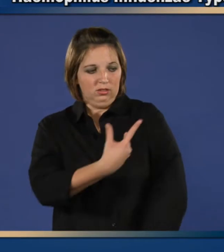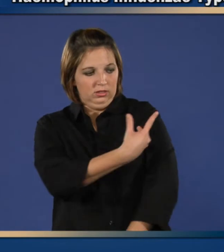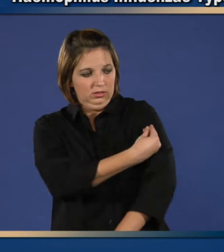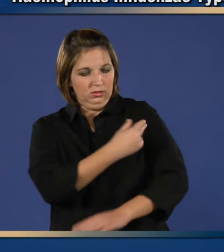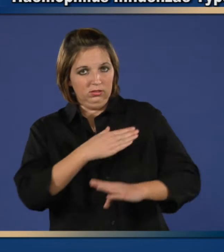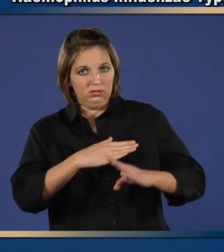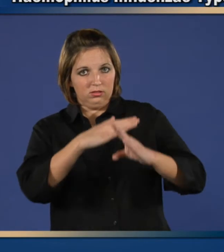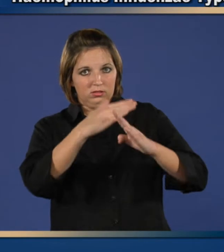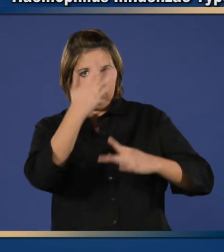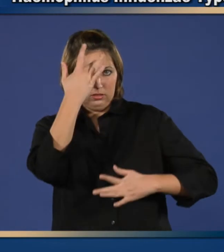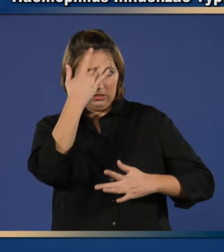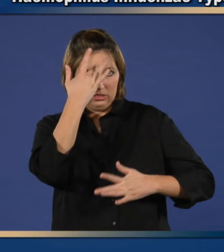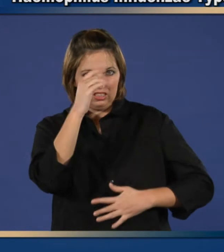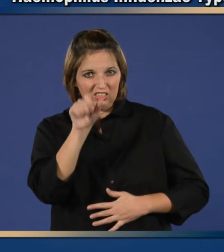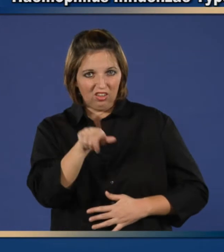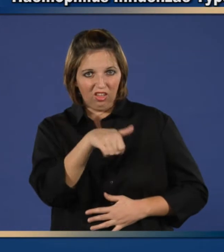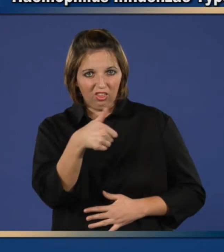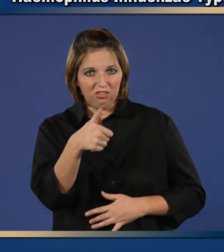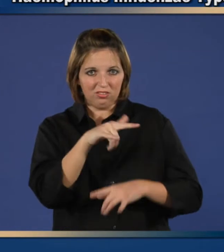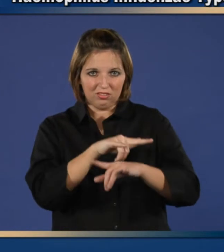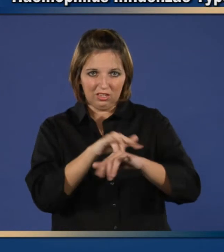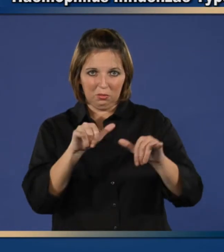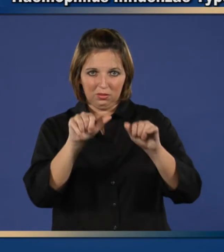There is no need to start over.